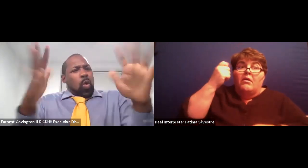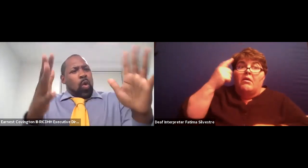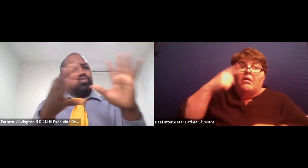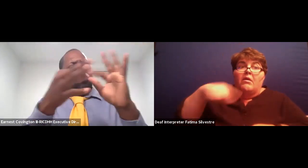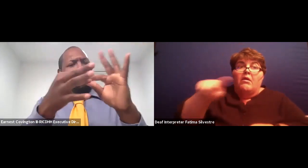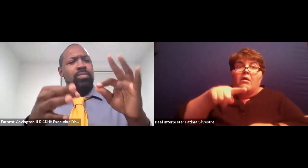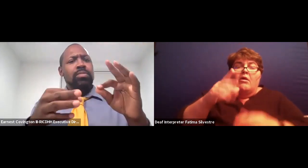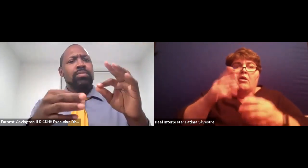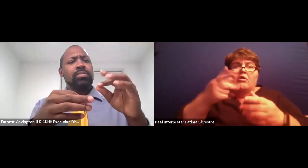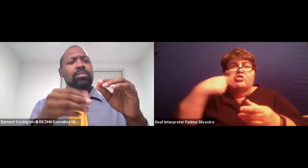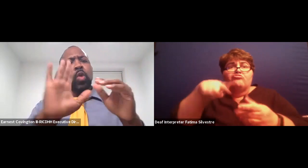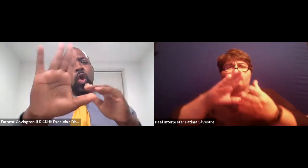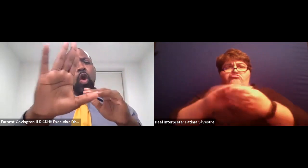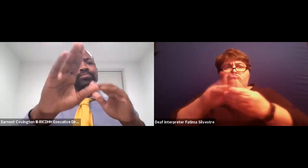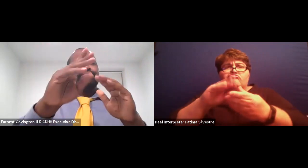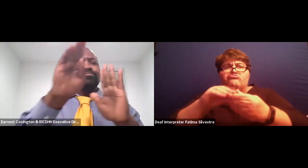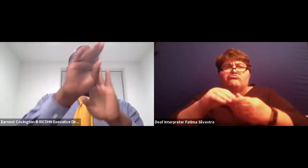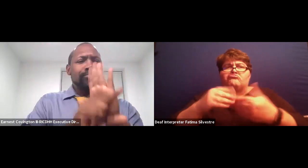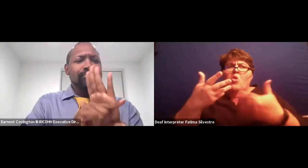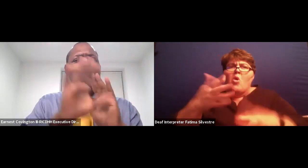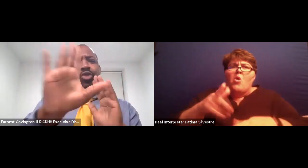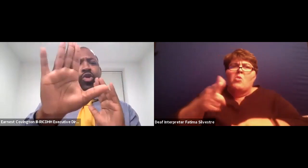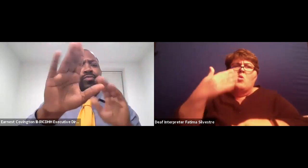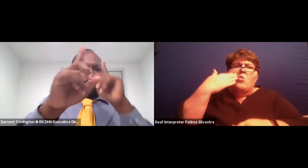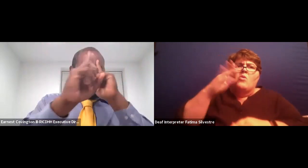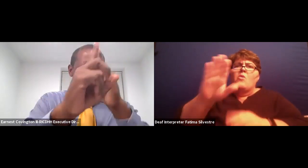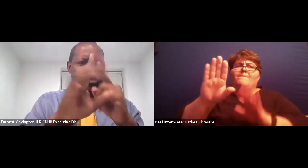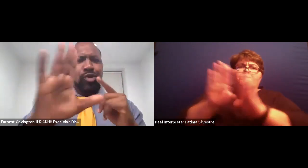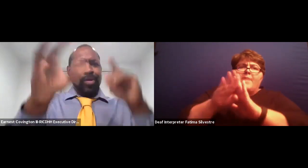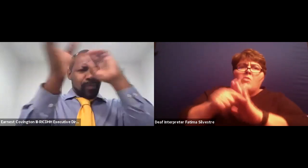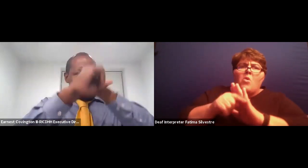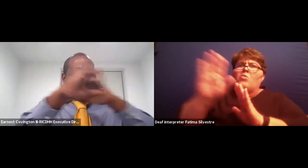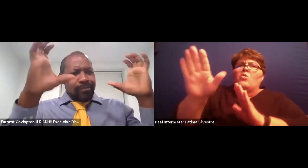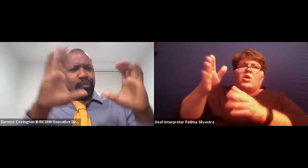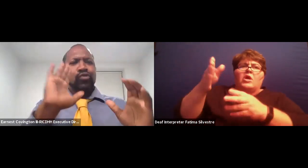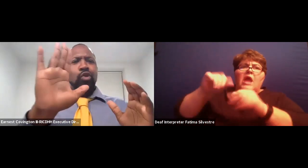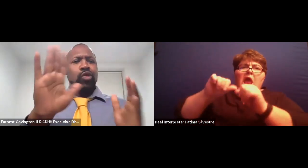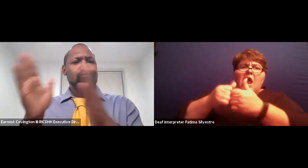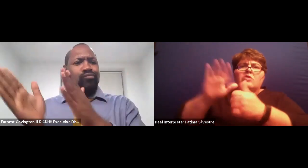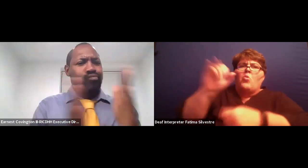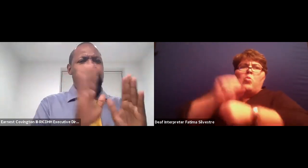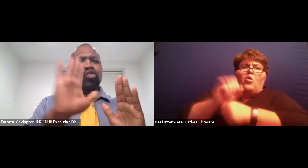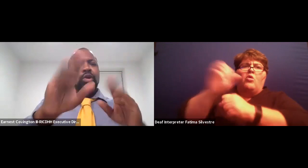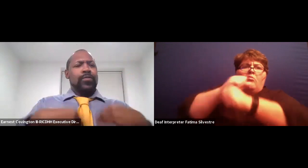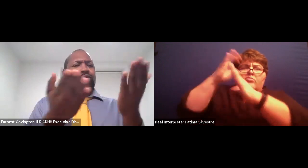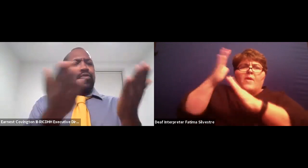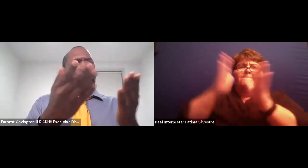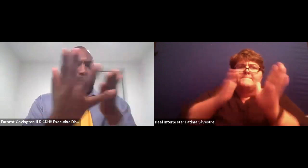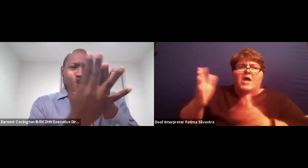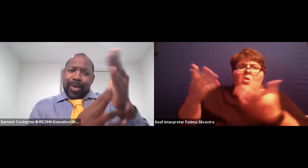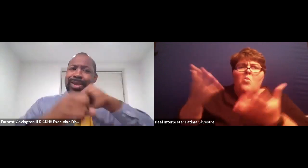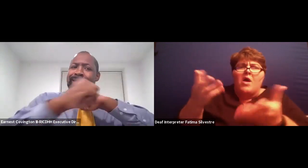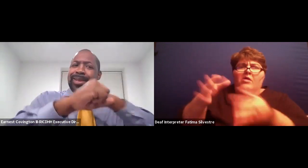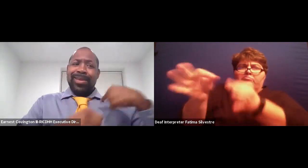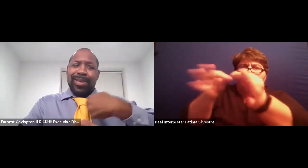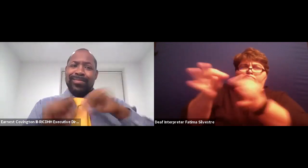that, we can still do this. We can still hear from our exhibitors, hear their backgrounds, hear about what they offer,